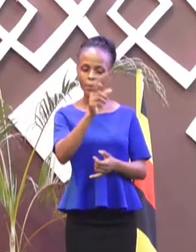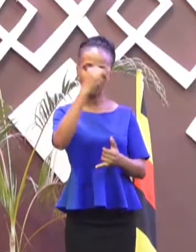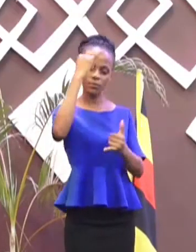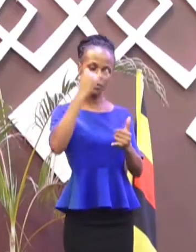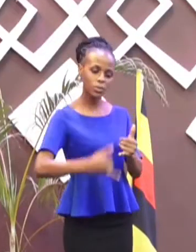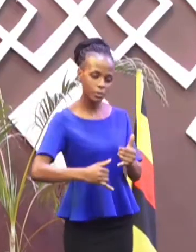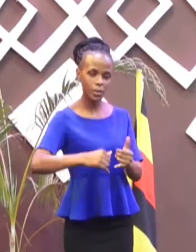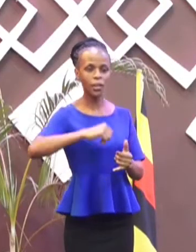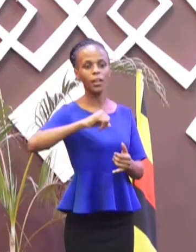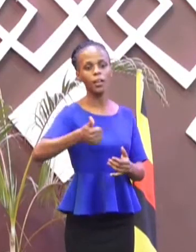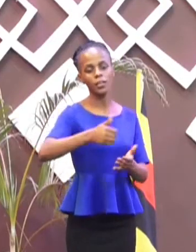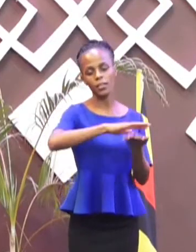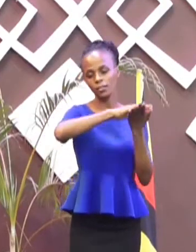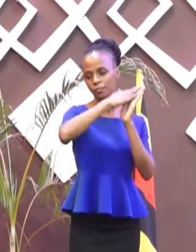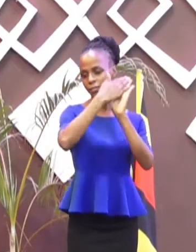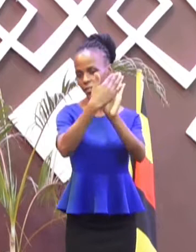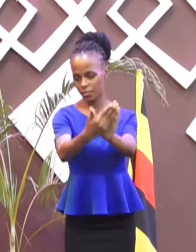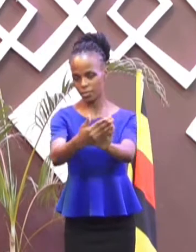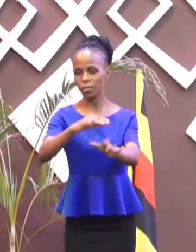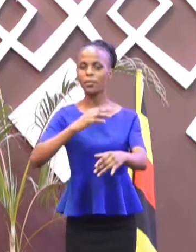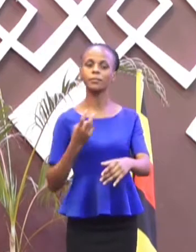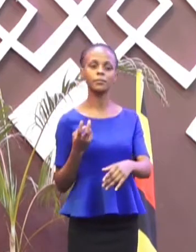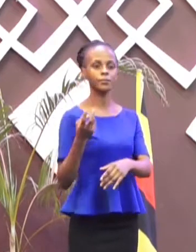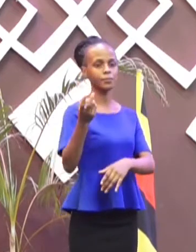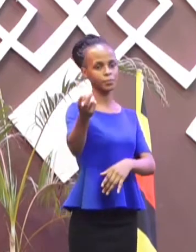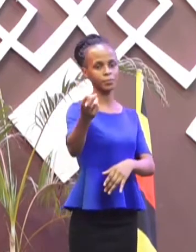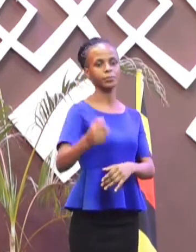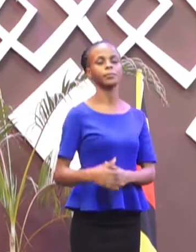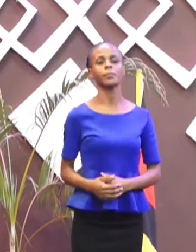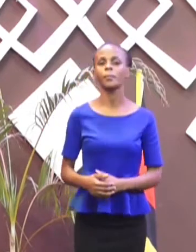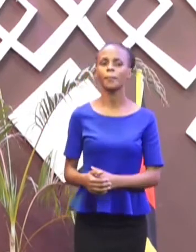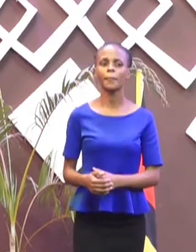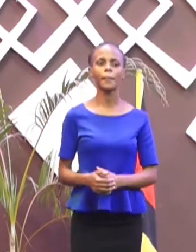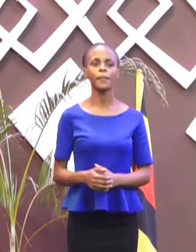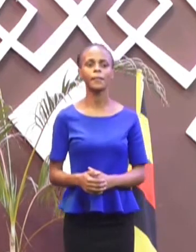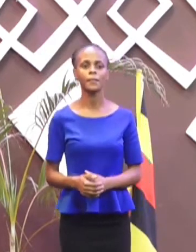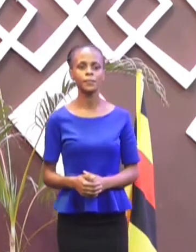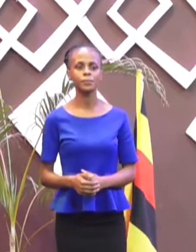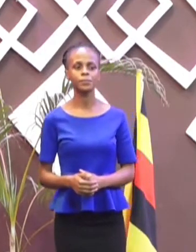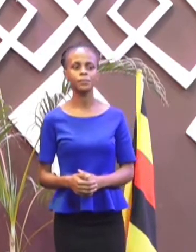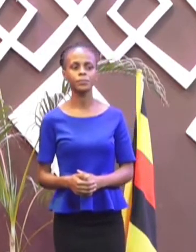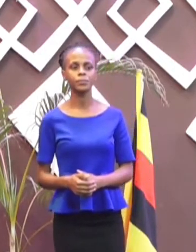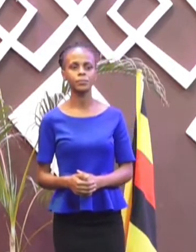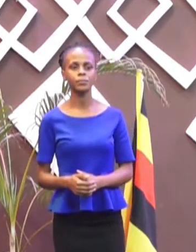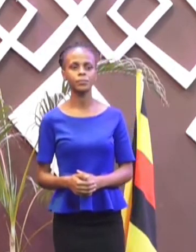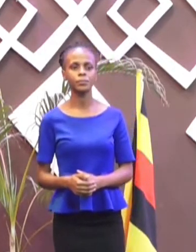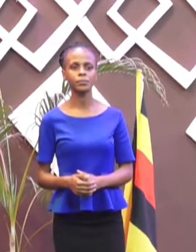on. Yensonga lwaki buli muntu bw'atambula olugendo abeerako ne waalutuusa ate omulala n'atandikira